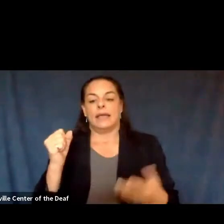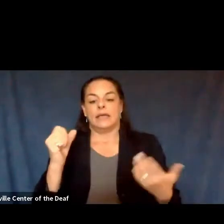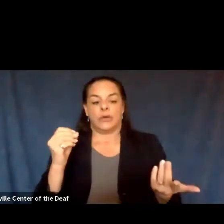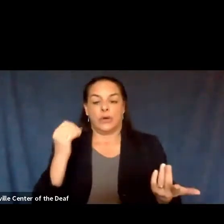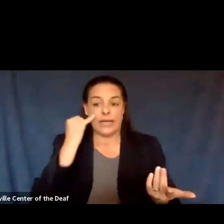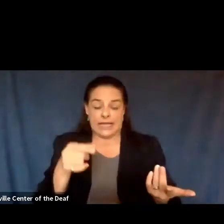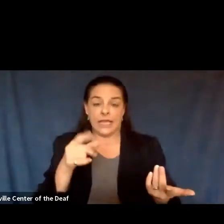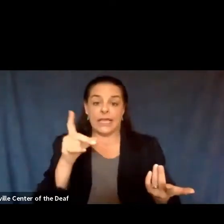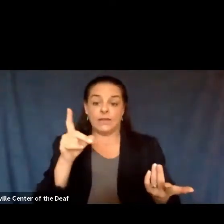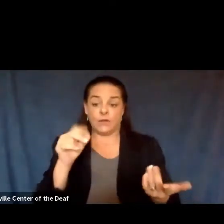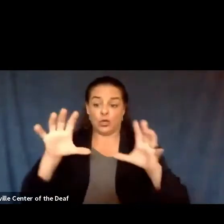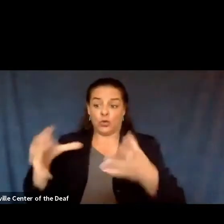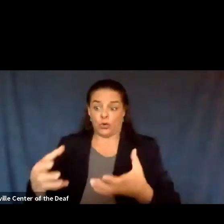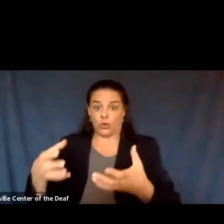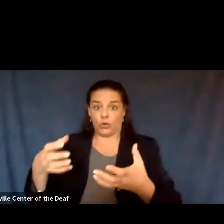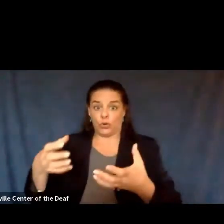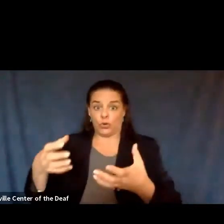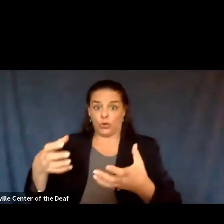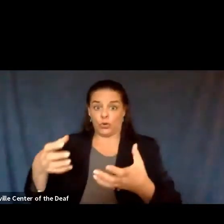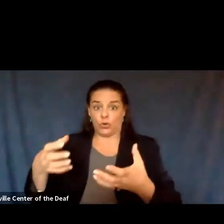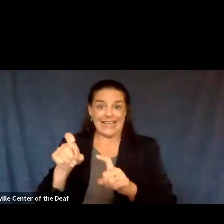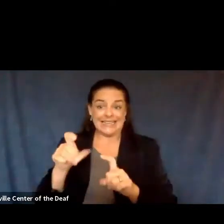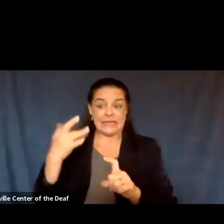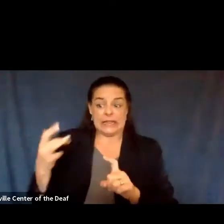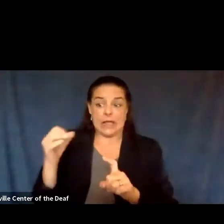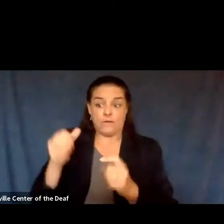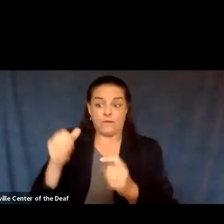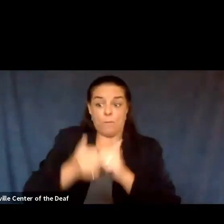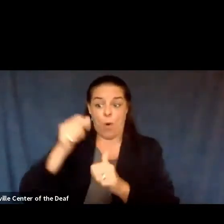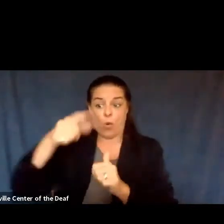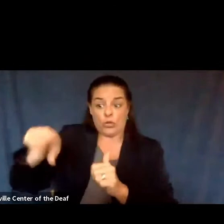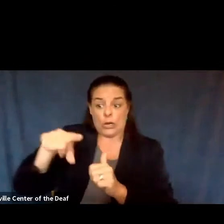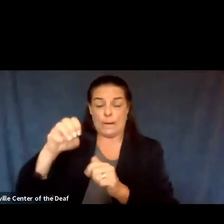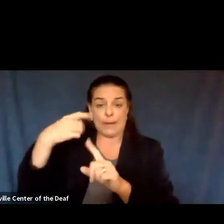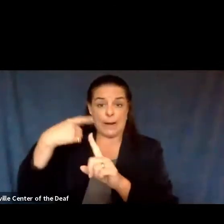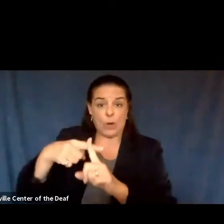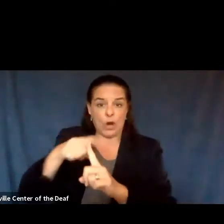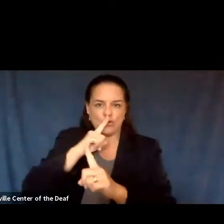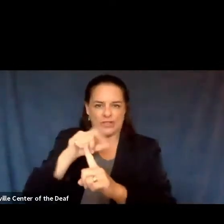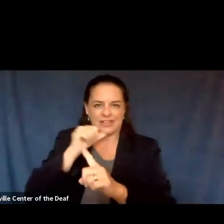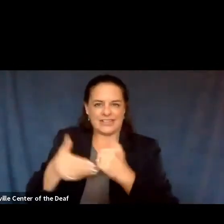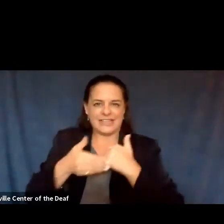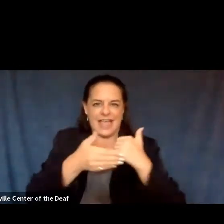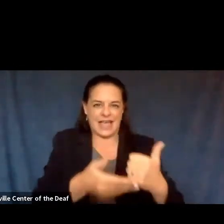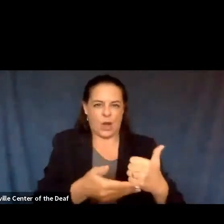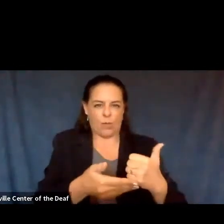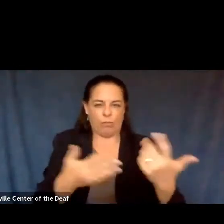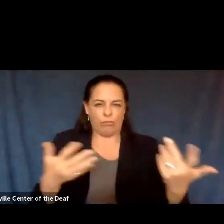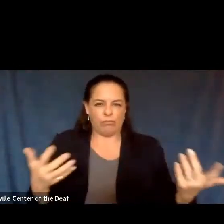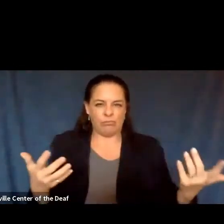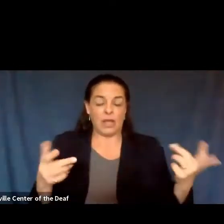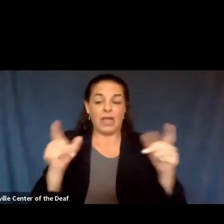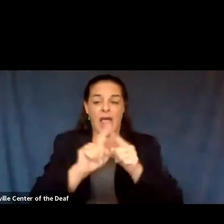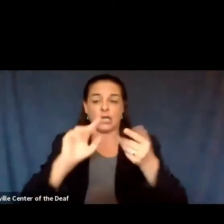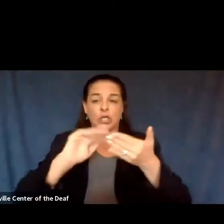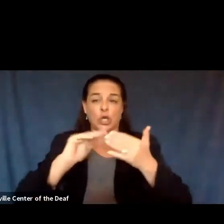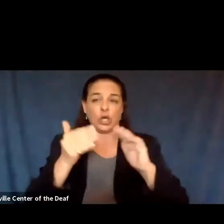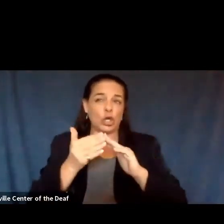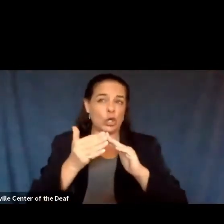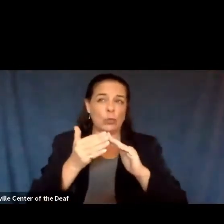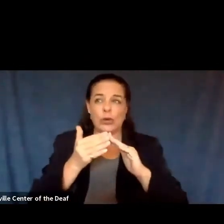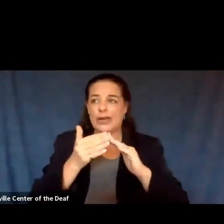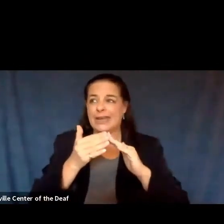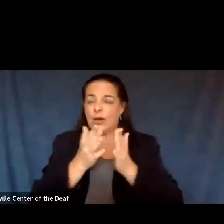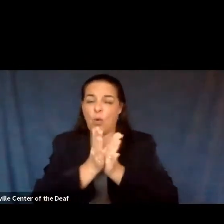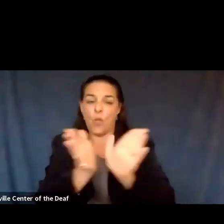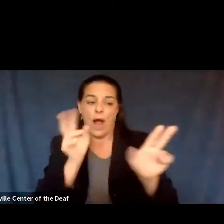you do pooled testing, the likelihood of most of those people being positive doesn't really help, because doing that as a community-wide surveillance